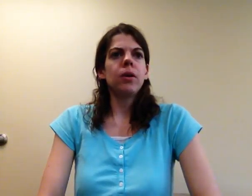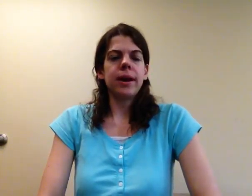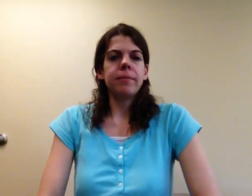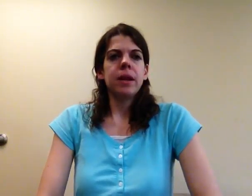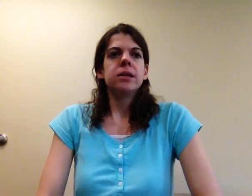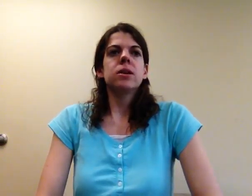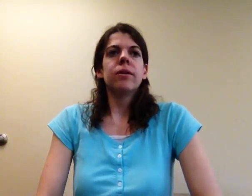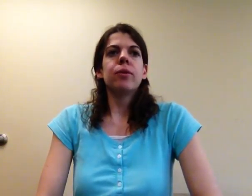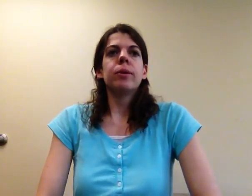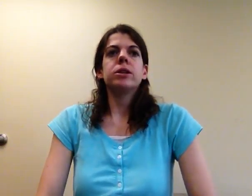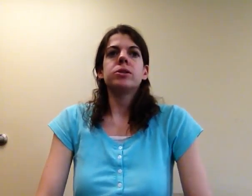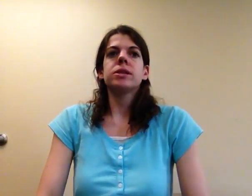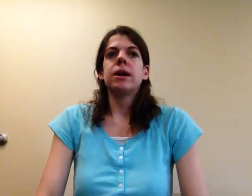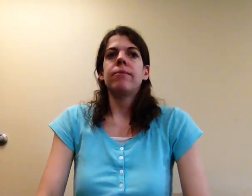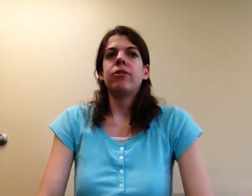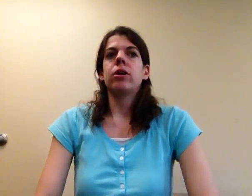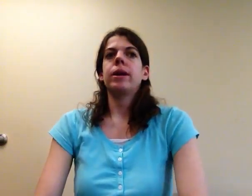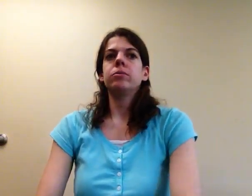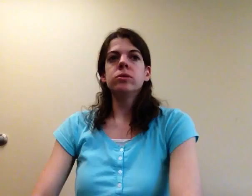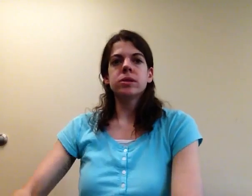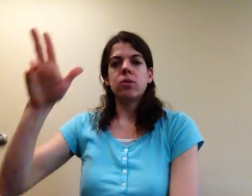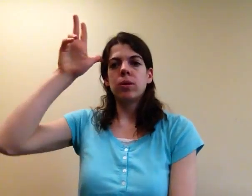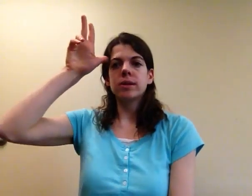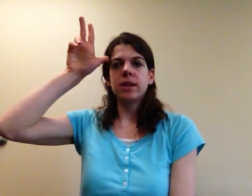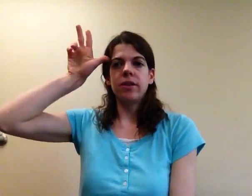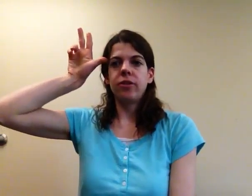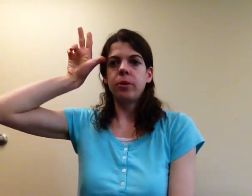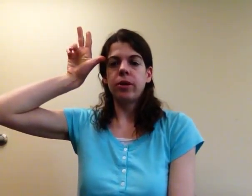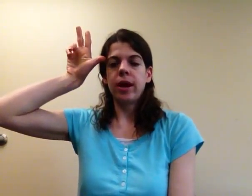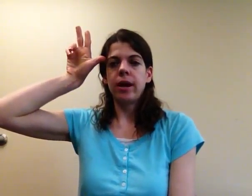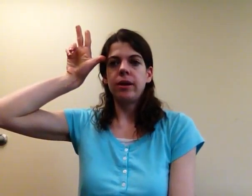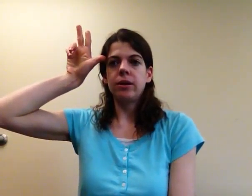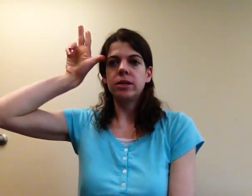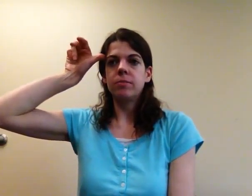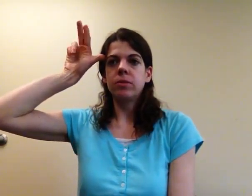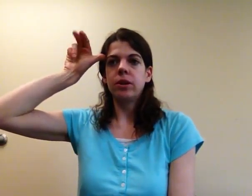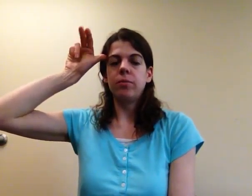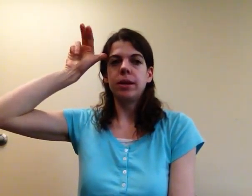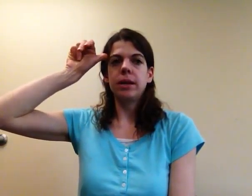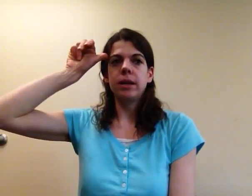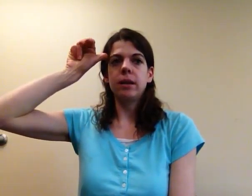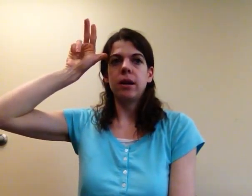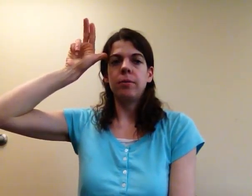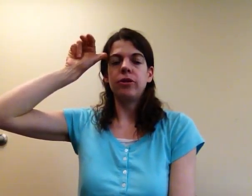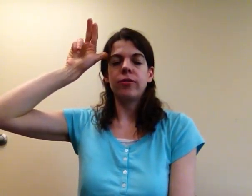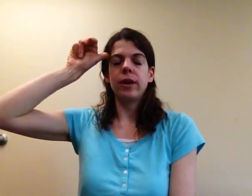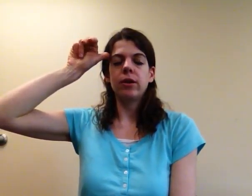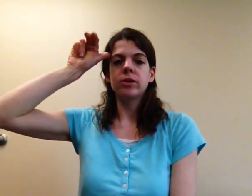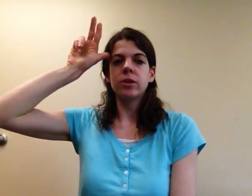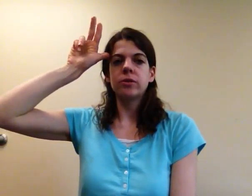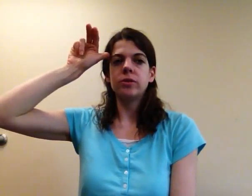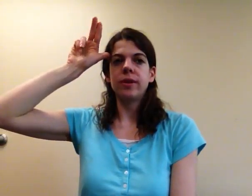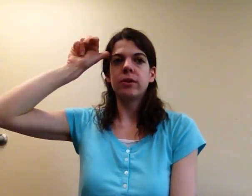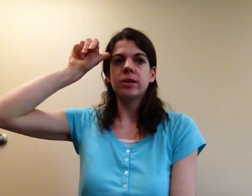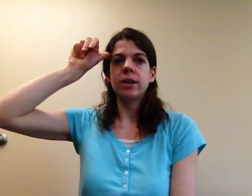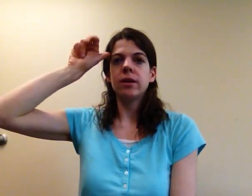Okay, so if we want to do some farm animals, a horse is you put your hand near your temple and you bend your fingers, your two fingers here,